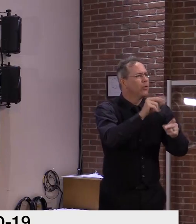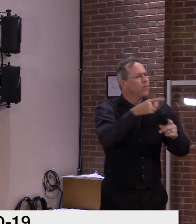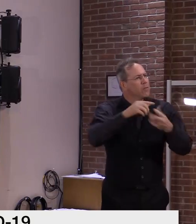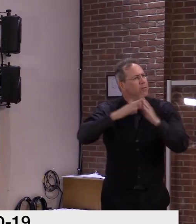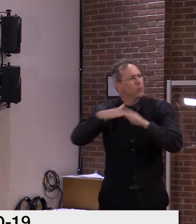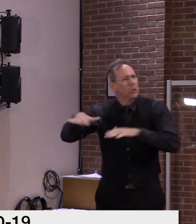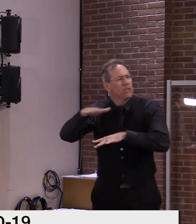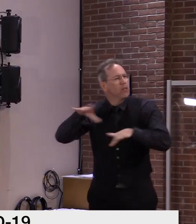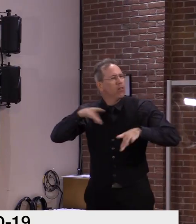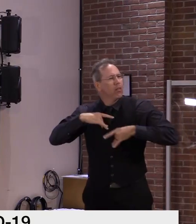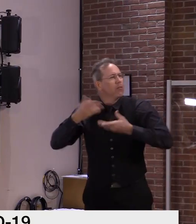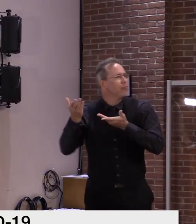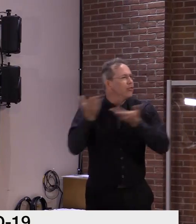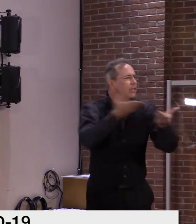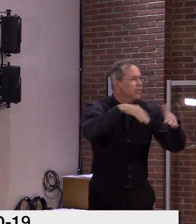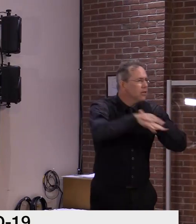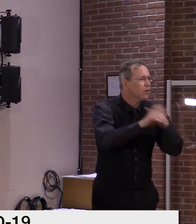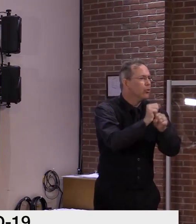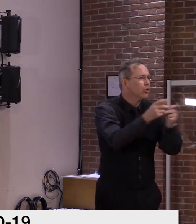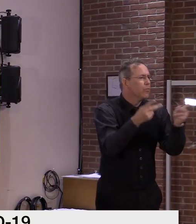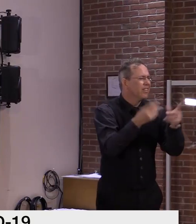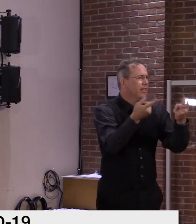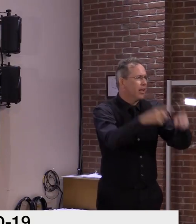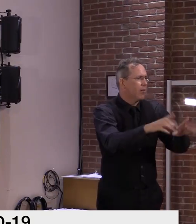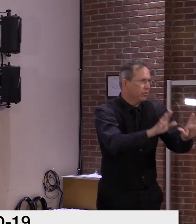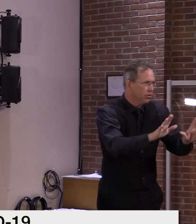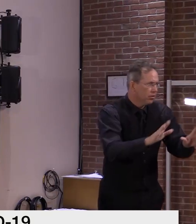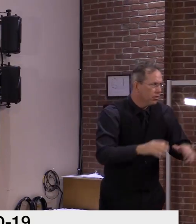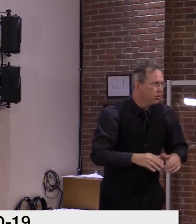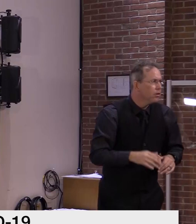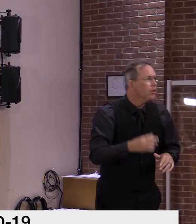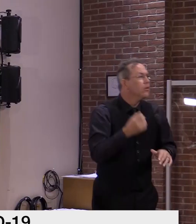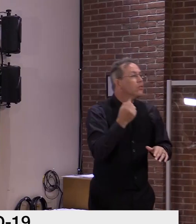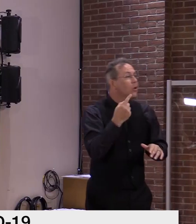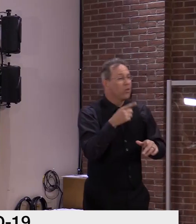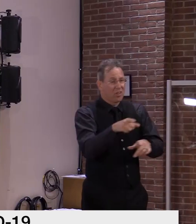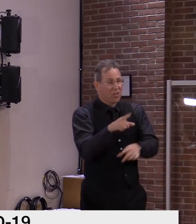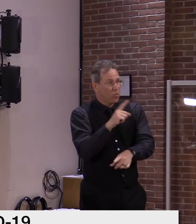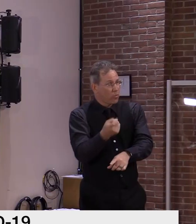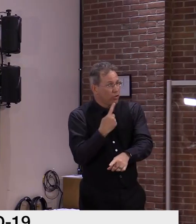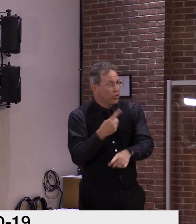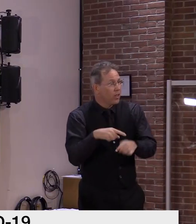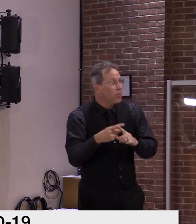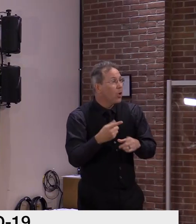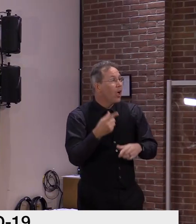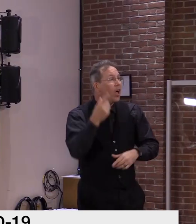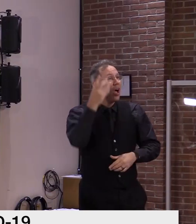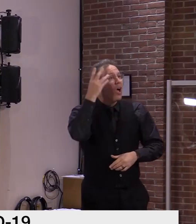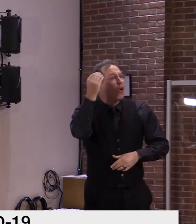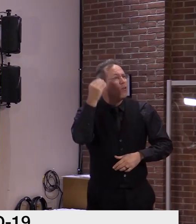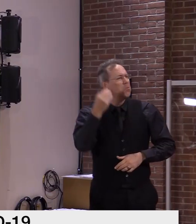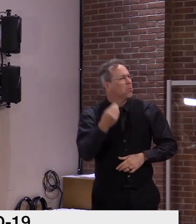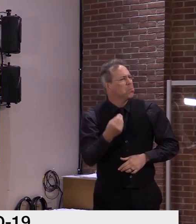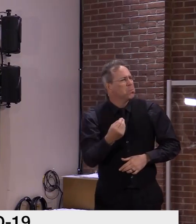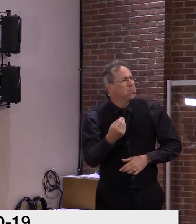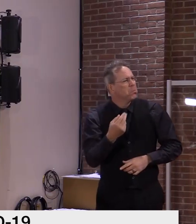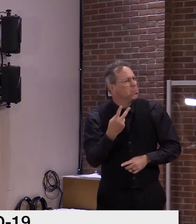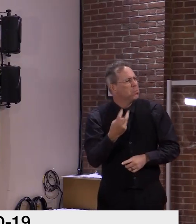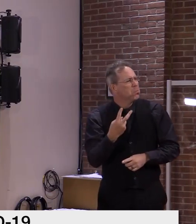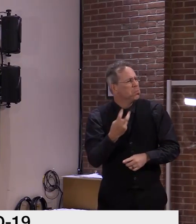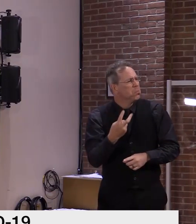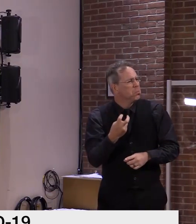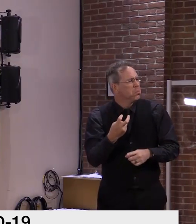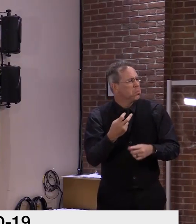cases that would involve outdoor dining. I can look into this, but I'm pretty sure we're going to find if there were